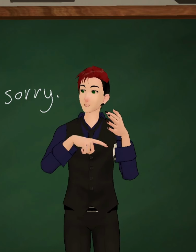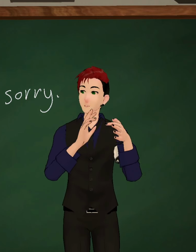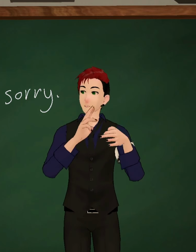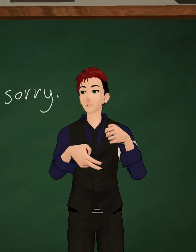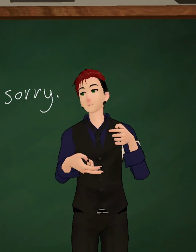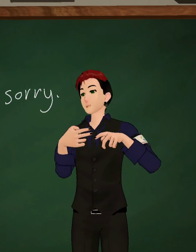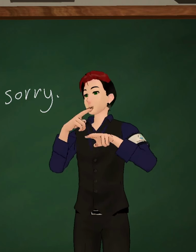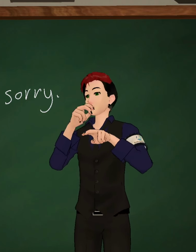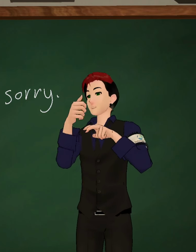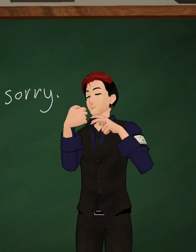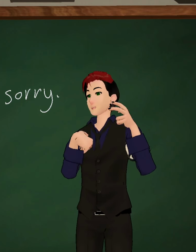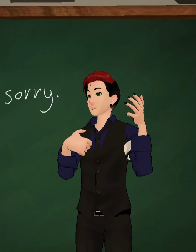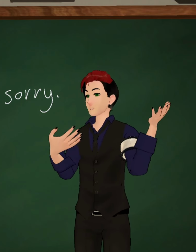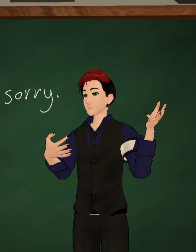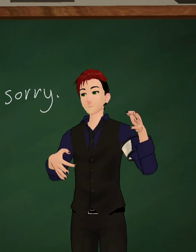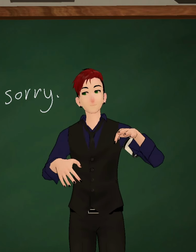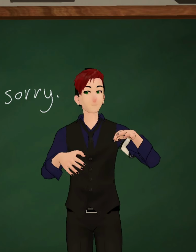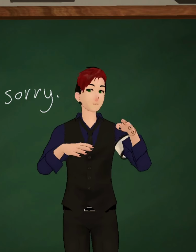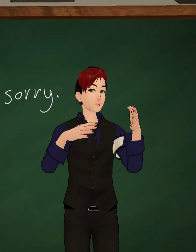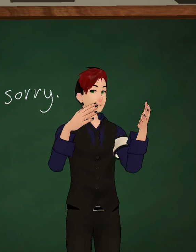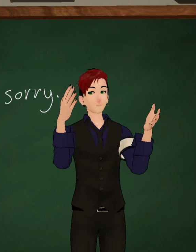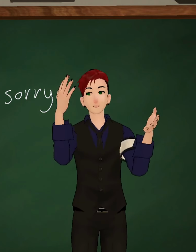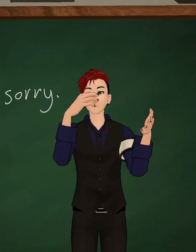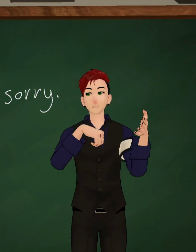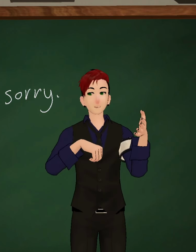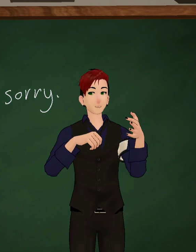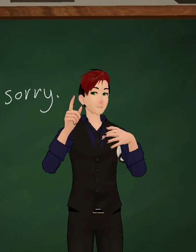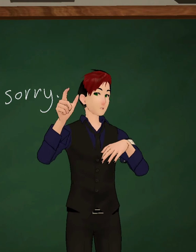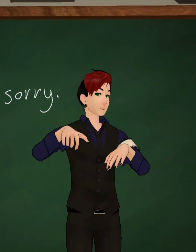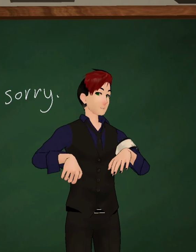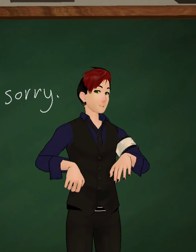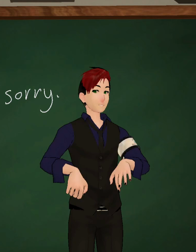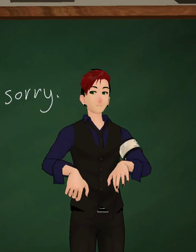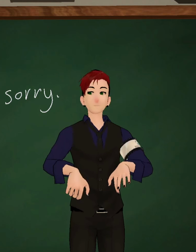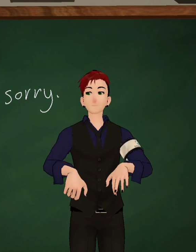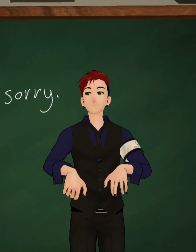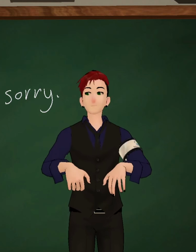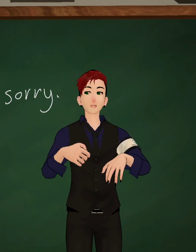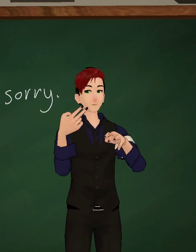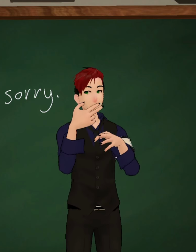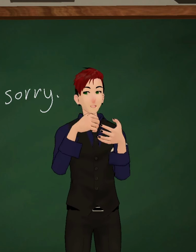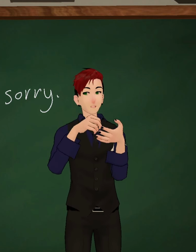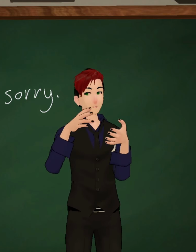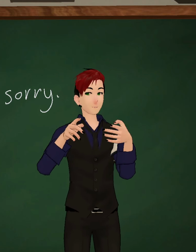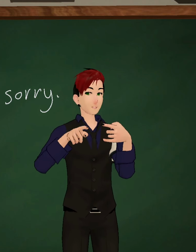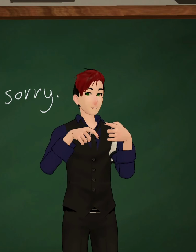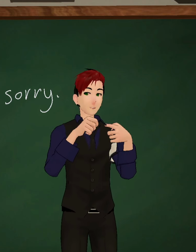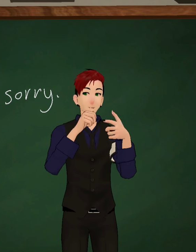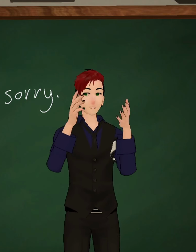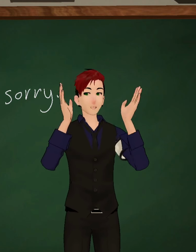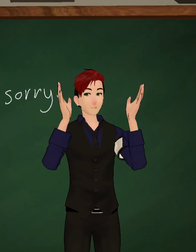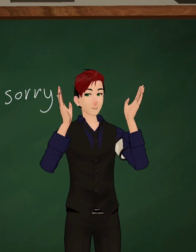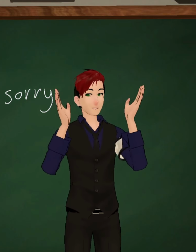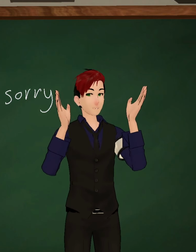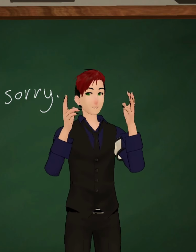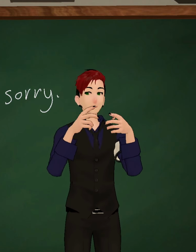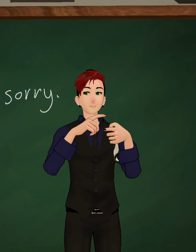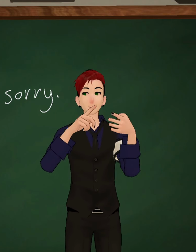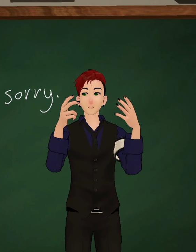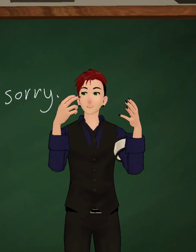like, what are we talking about? I'm sorry, train gone, sorry. Like you missed it, too late. I use it with my students when they're not paying attention, and then all of a